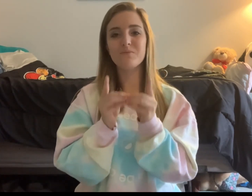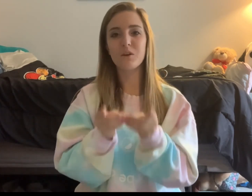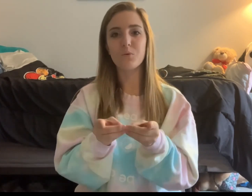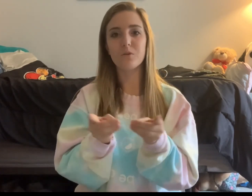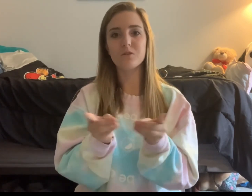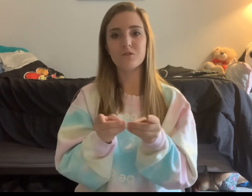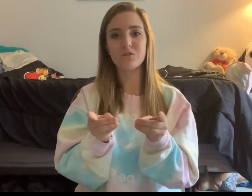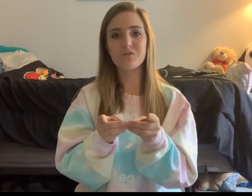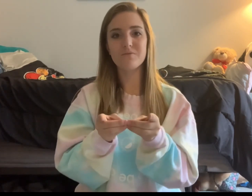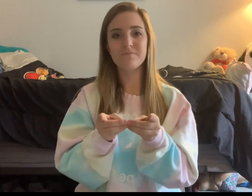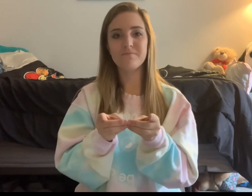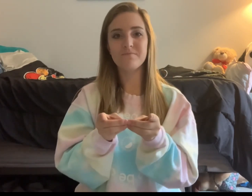or dessert.